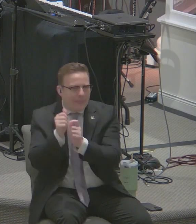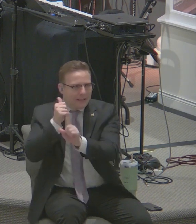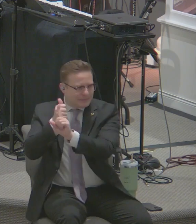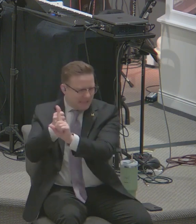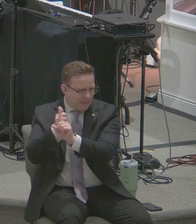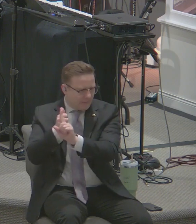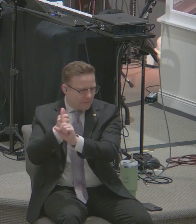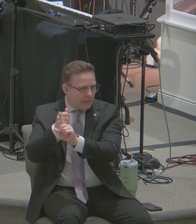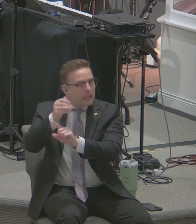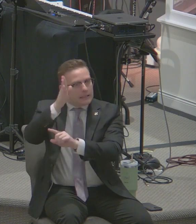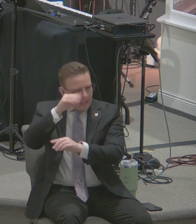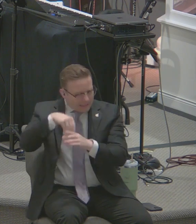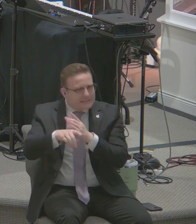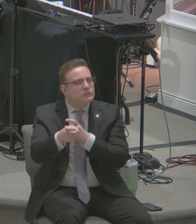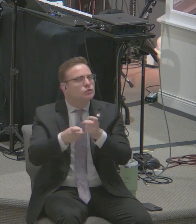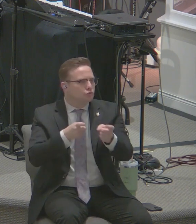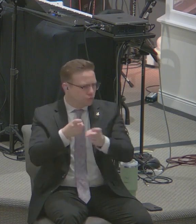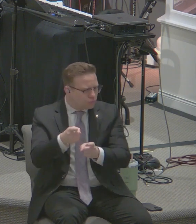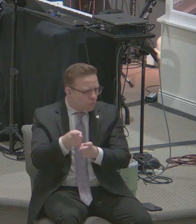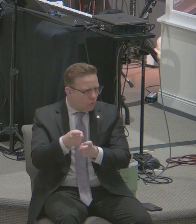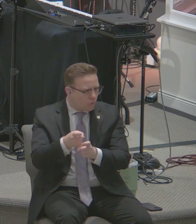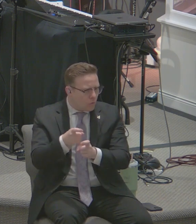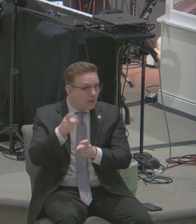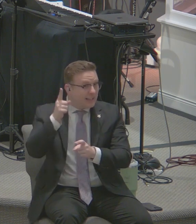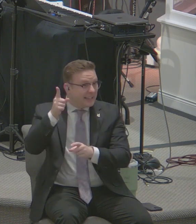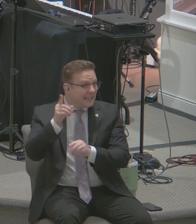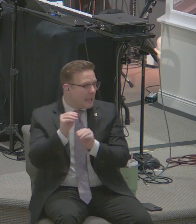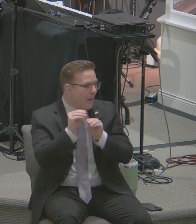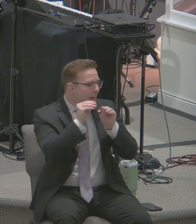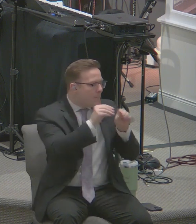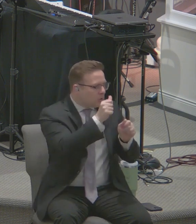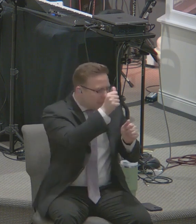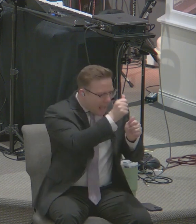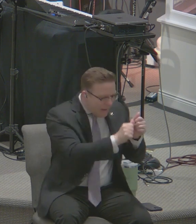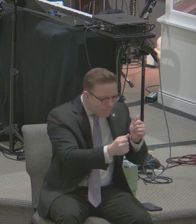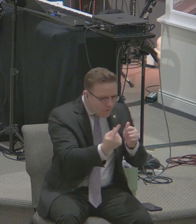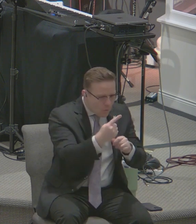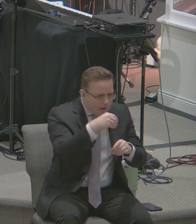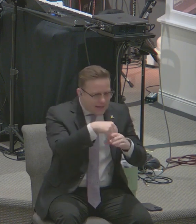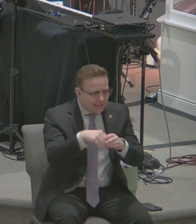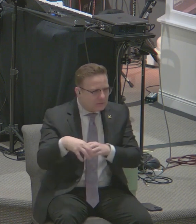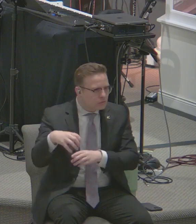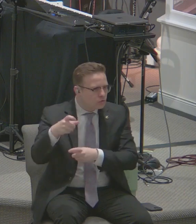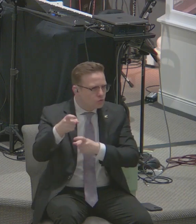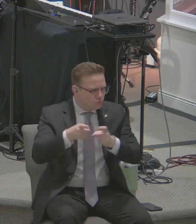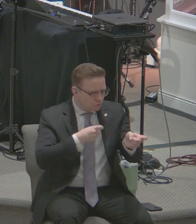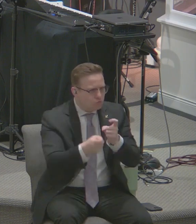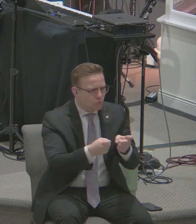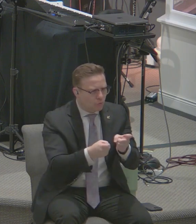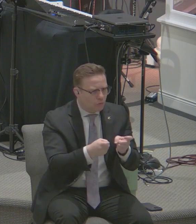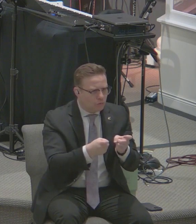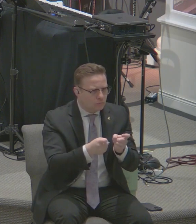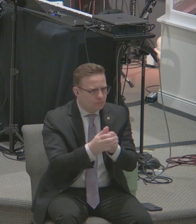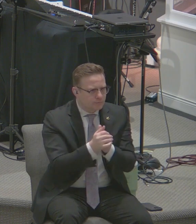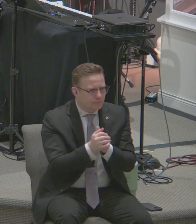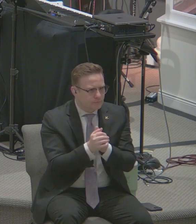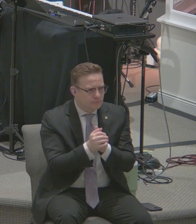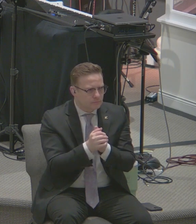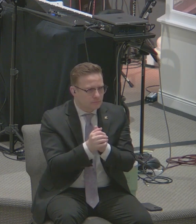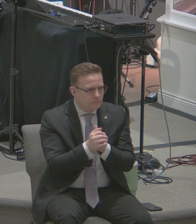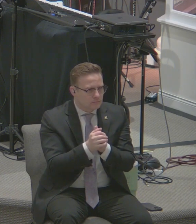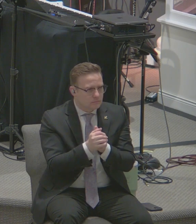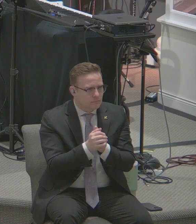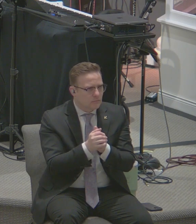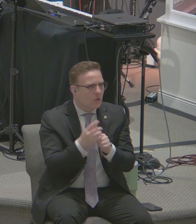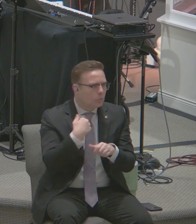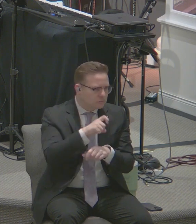He is sovereign over all, and the word says he places everyone there. See, this is really, really important for